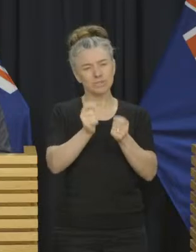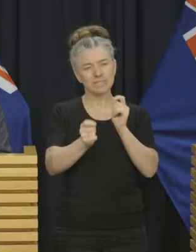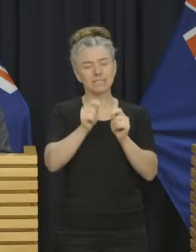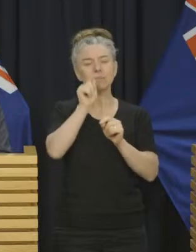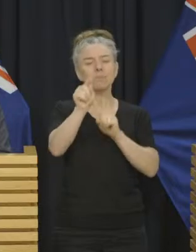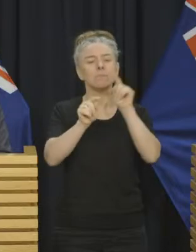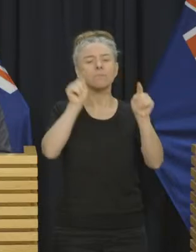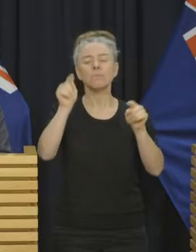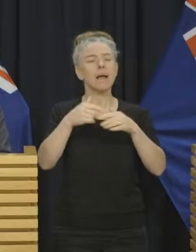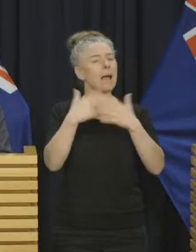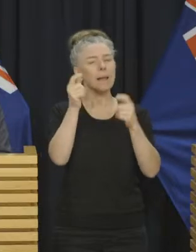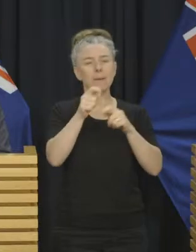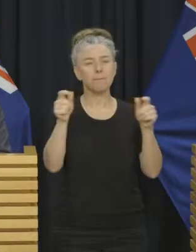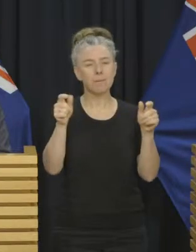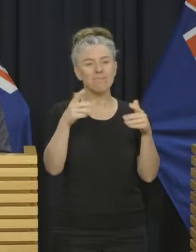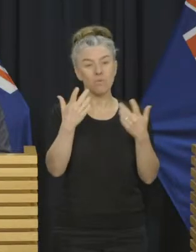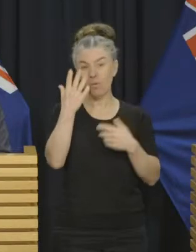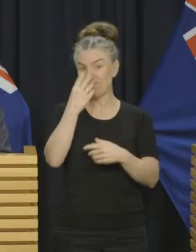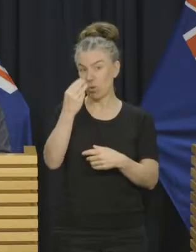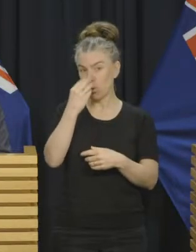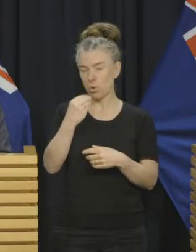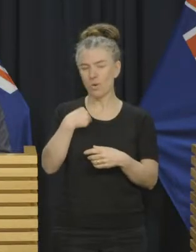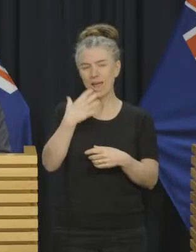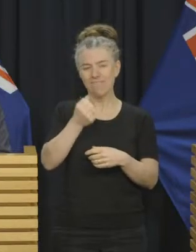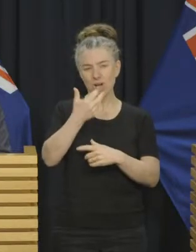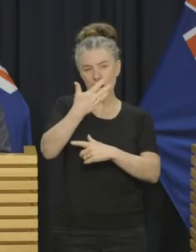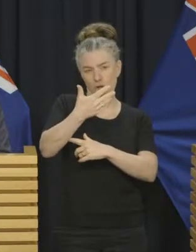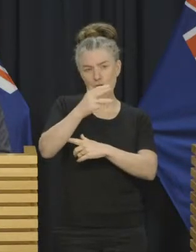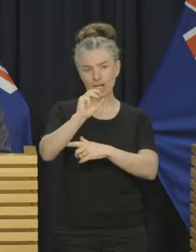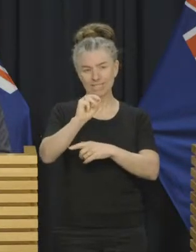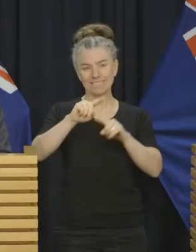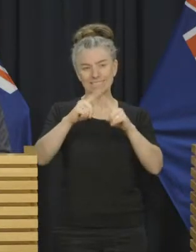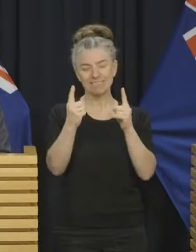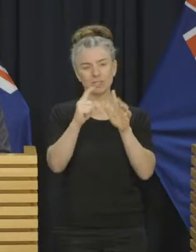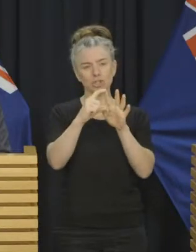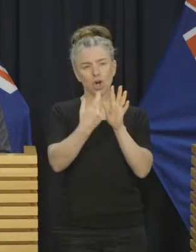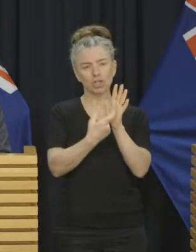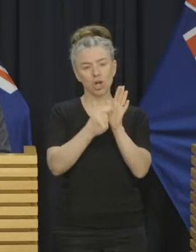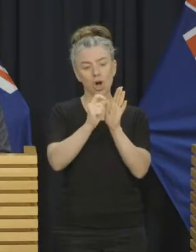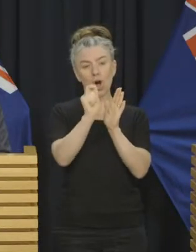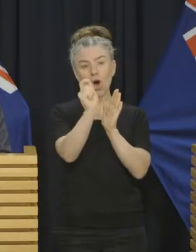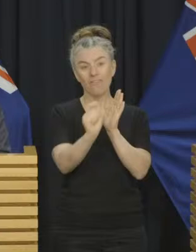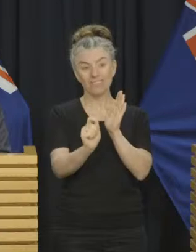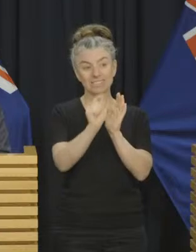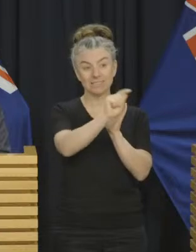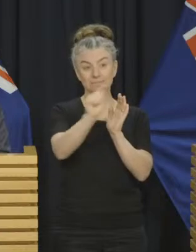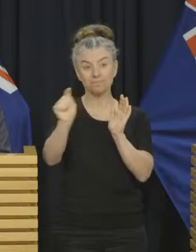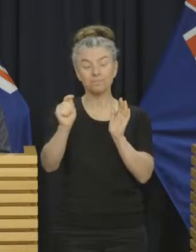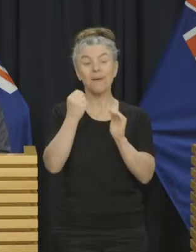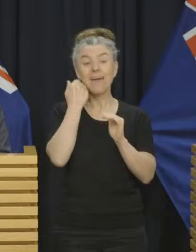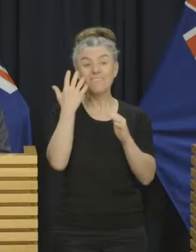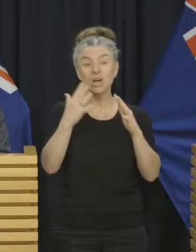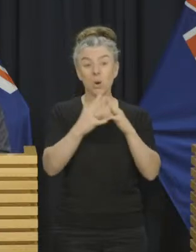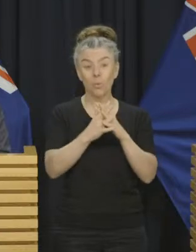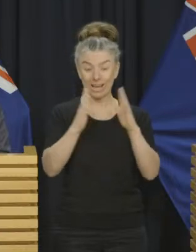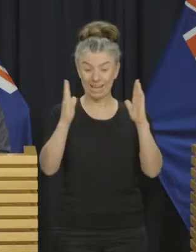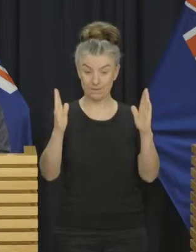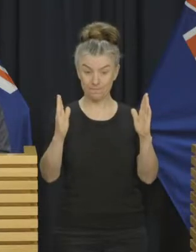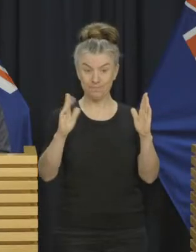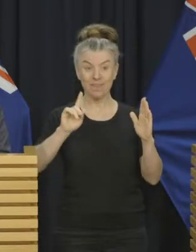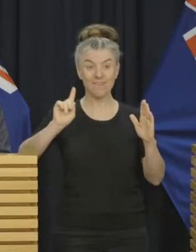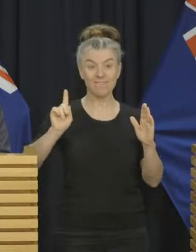we have a group of 90 general practices that every week swab the first 3 people they see each week